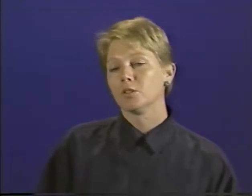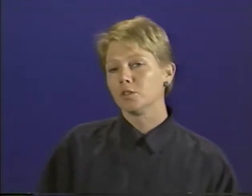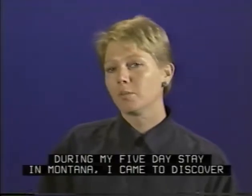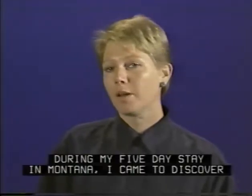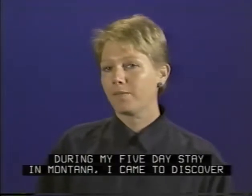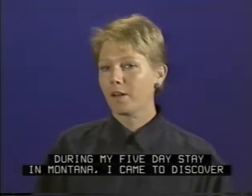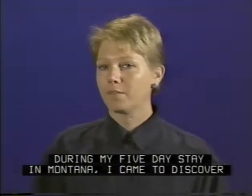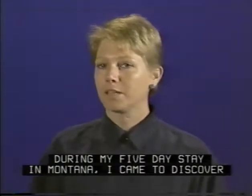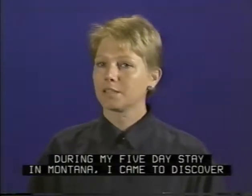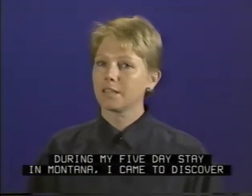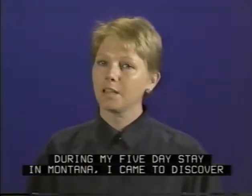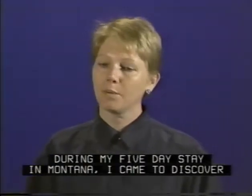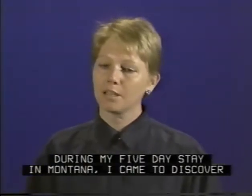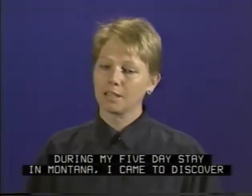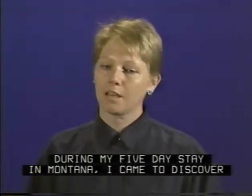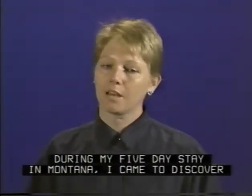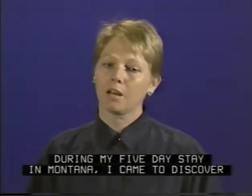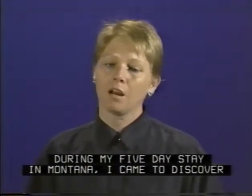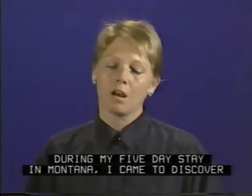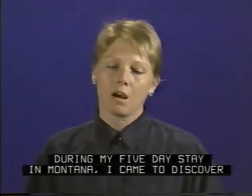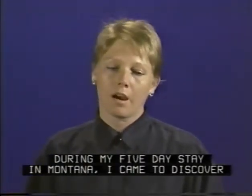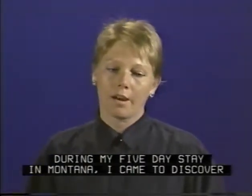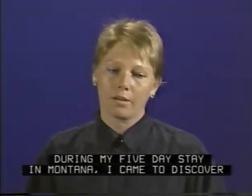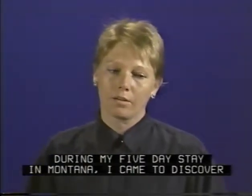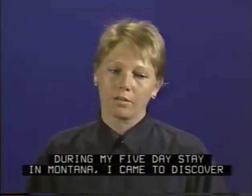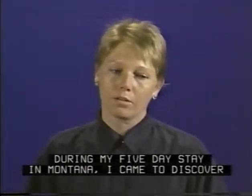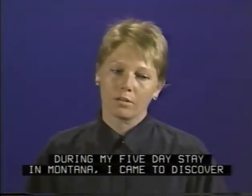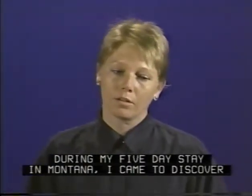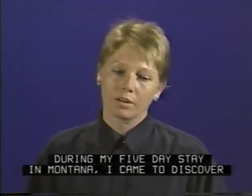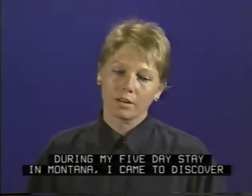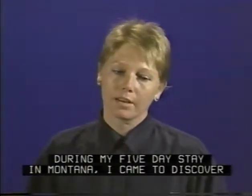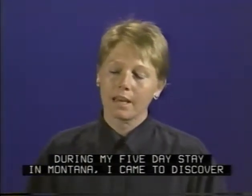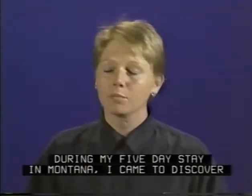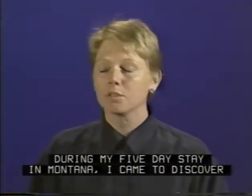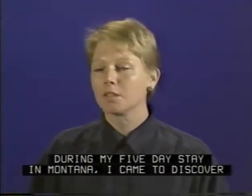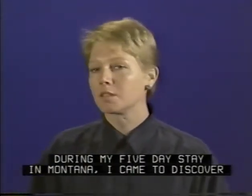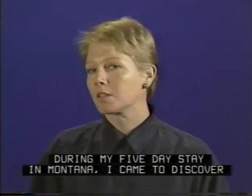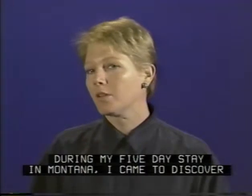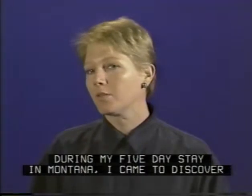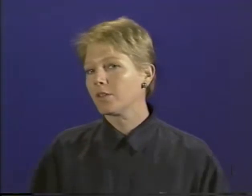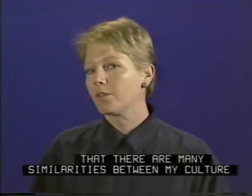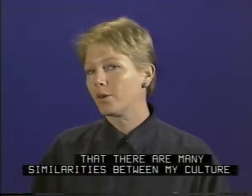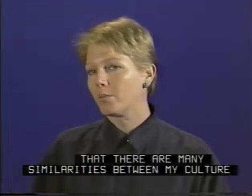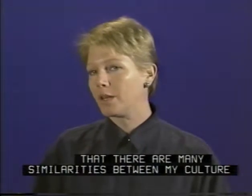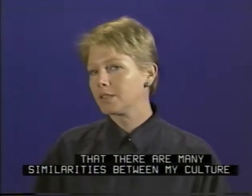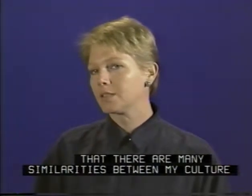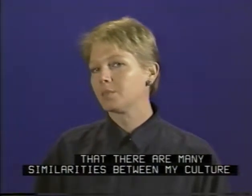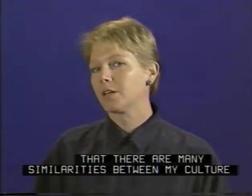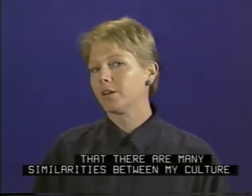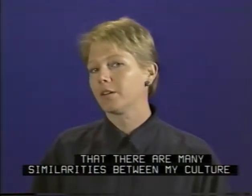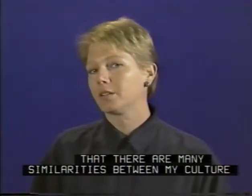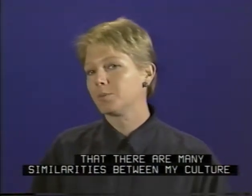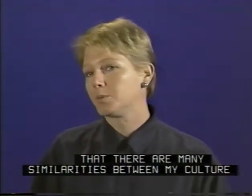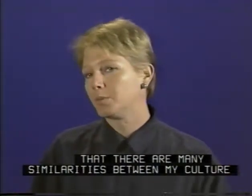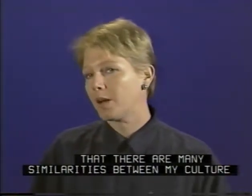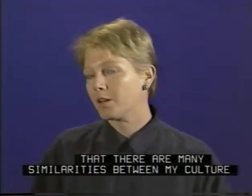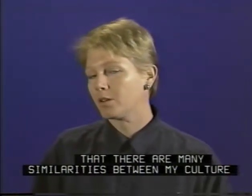During my five-day stay in Montana, I came to discover that there are many similarities between my